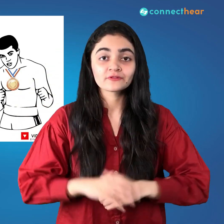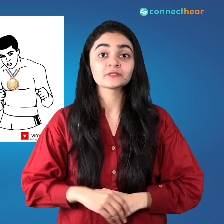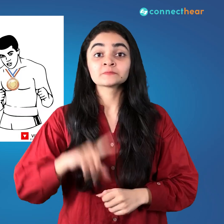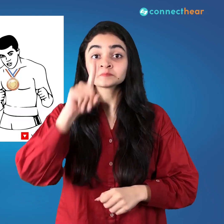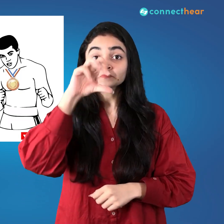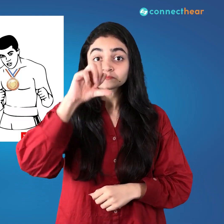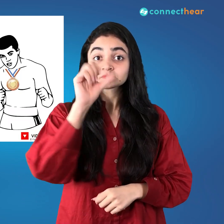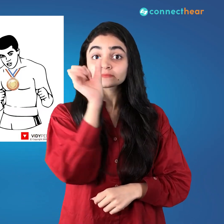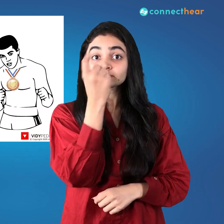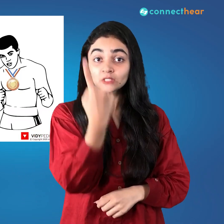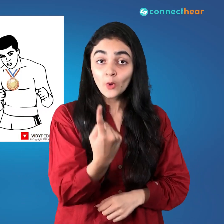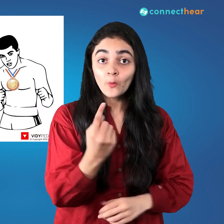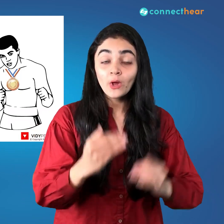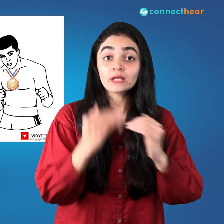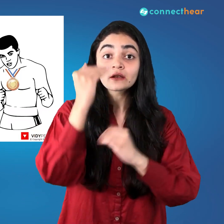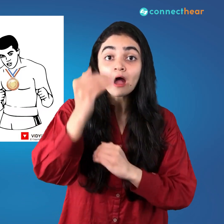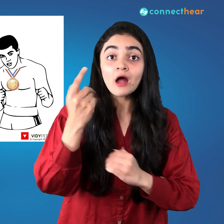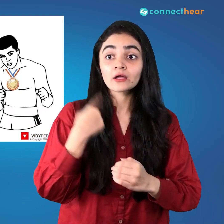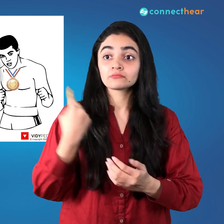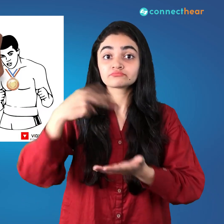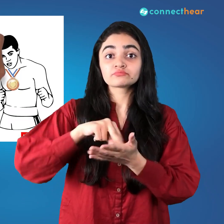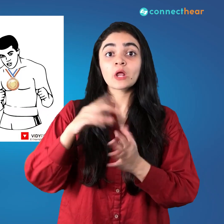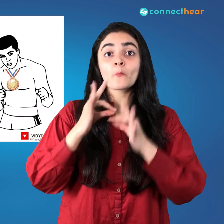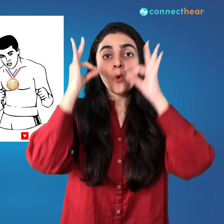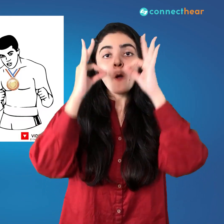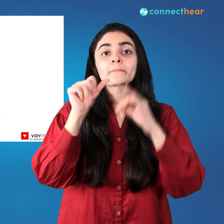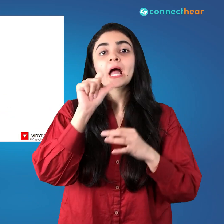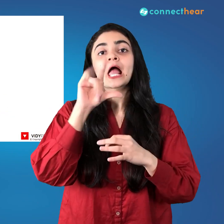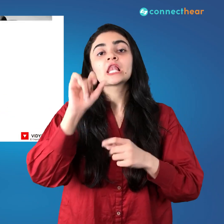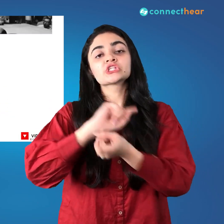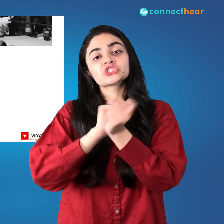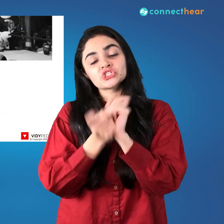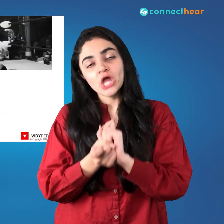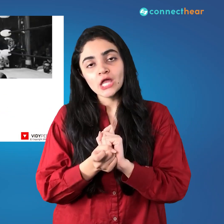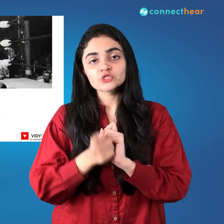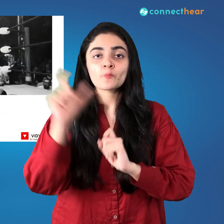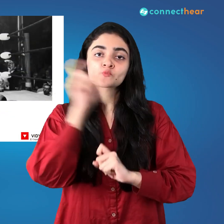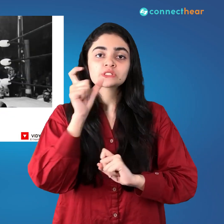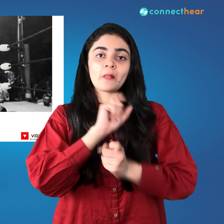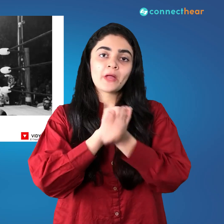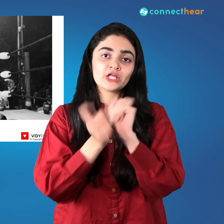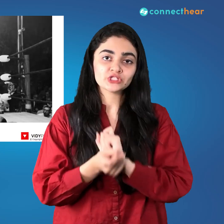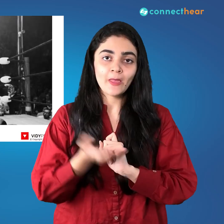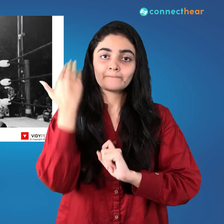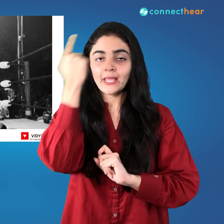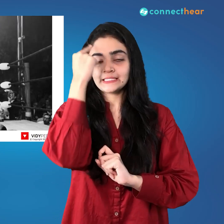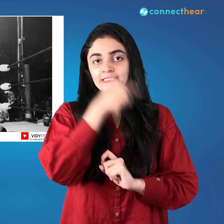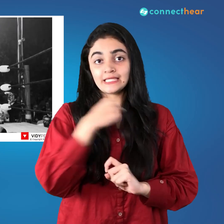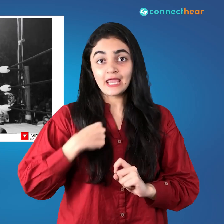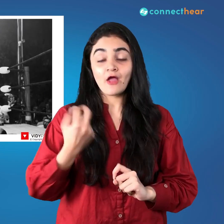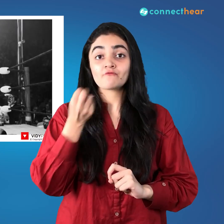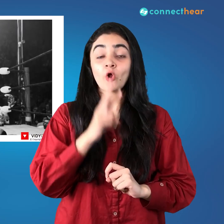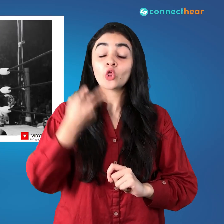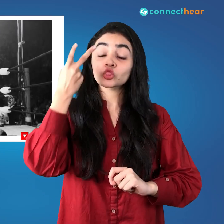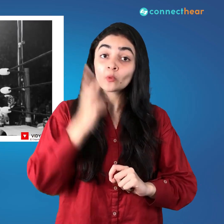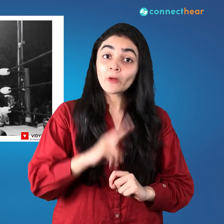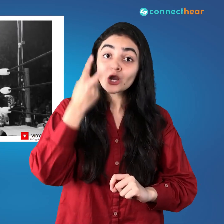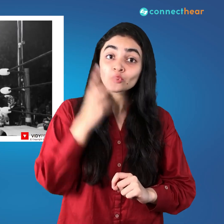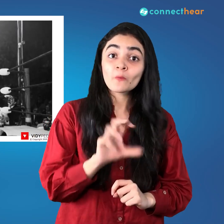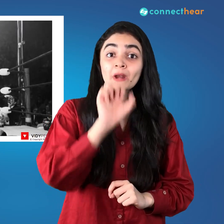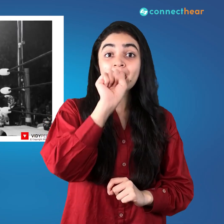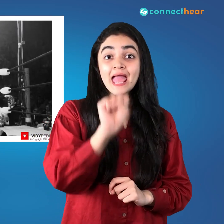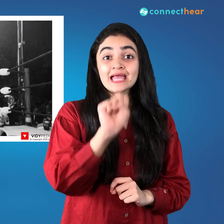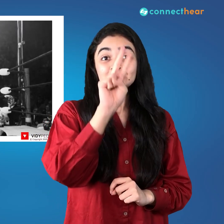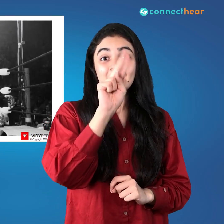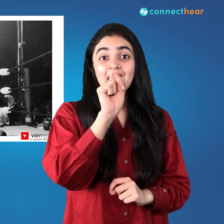after 1961 and eventually took the name Muhammad Ali. In 1964, he won the World Heavyweight Championship from Sonny